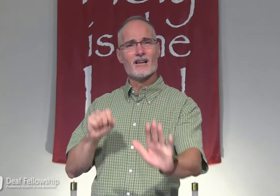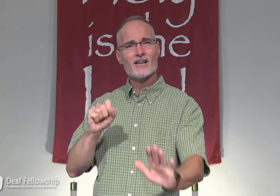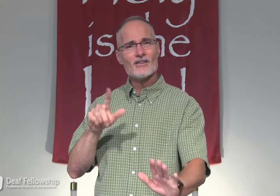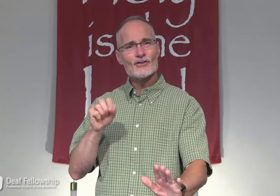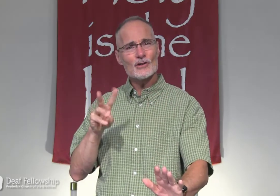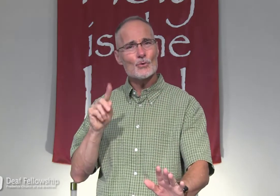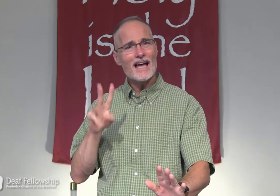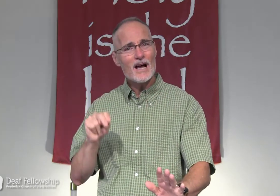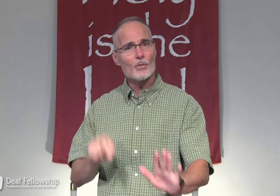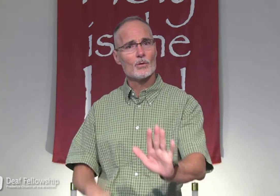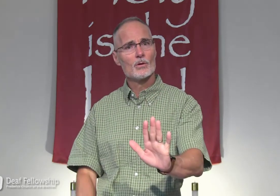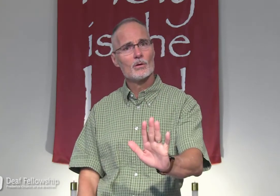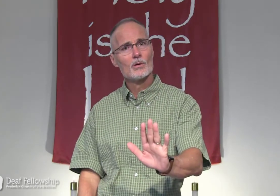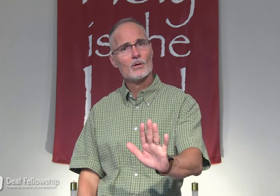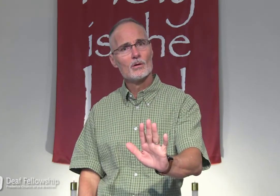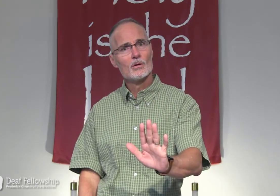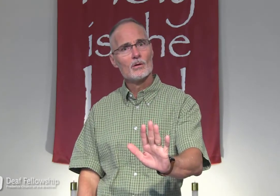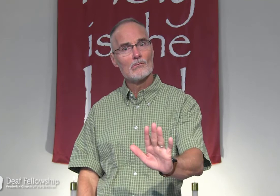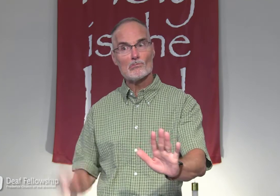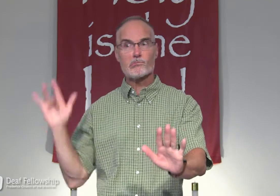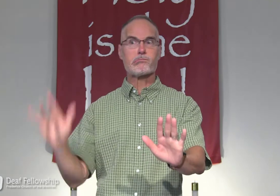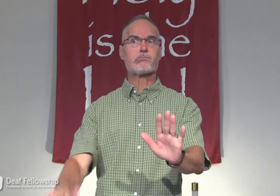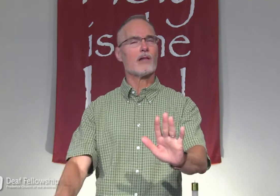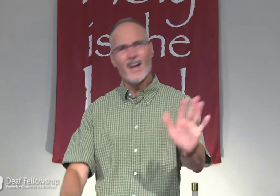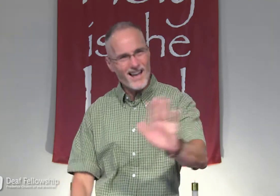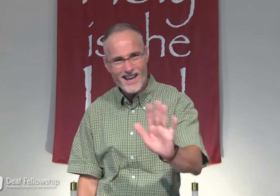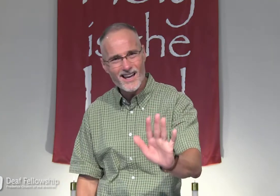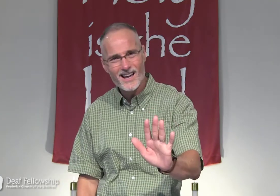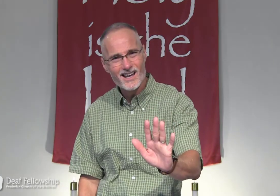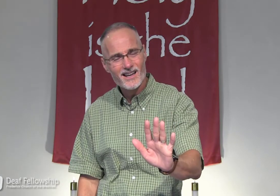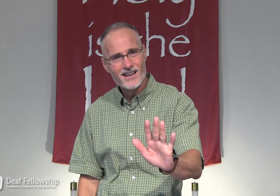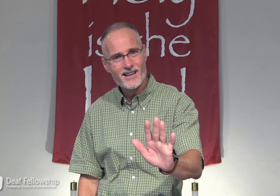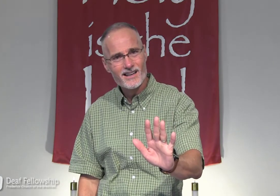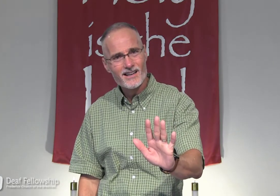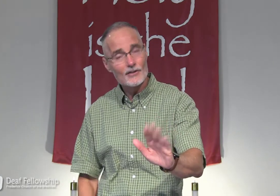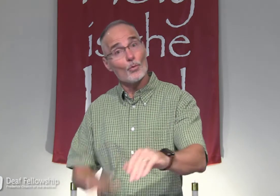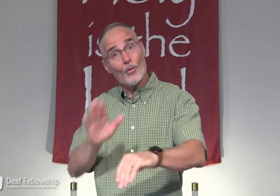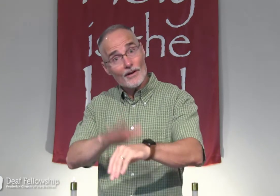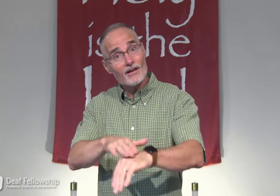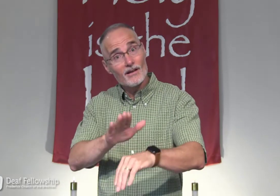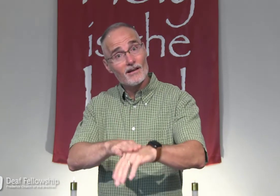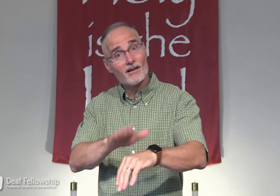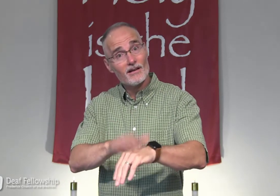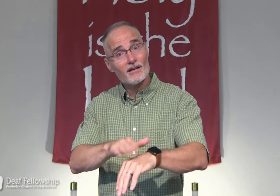When our youth start driving, we warn them to slow down, lay off the gas pedal.